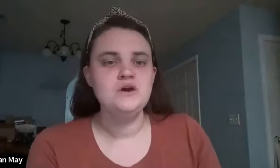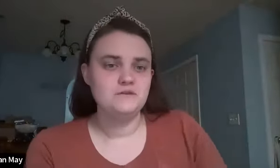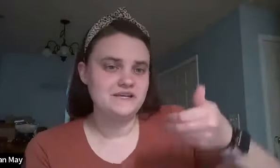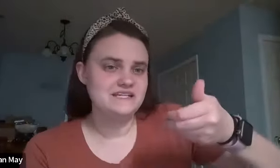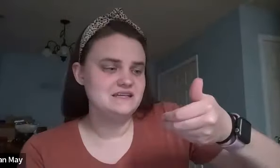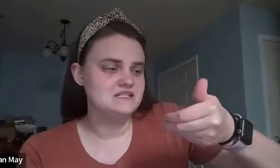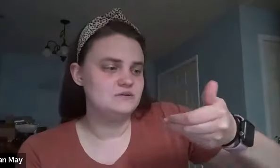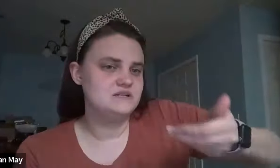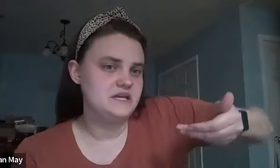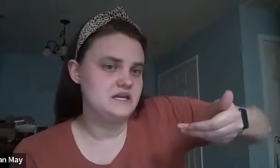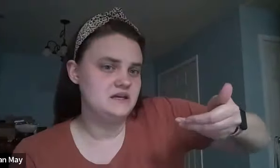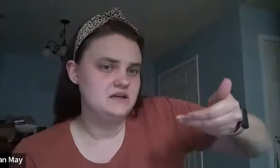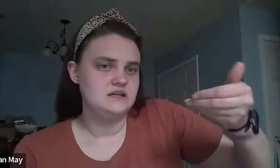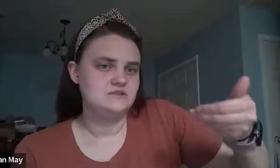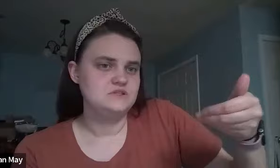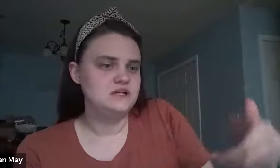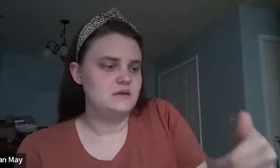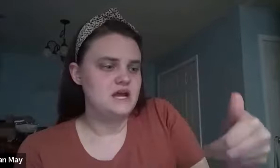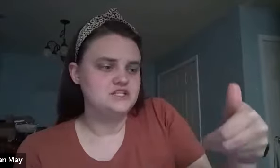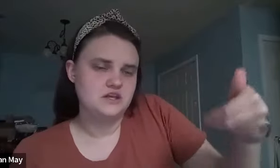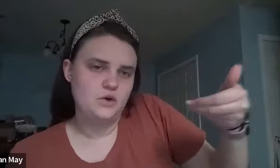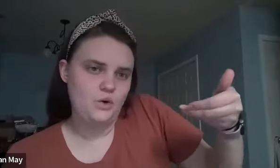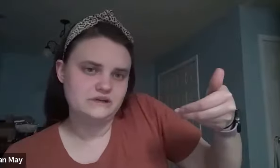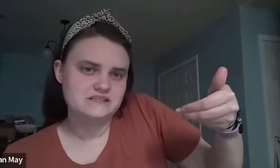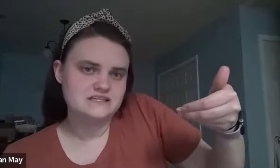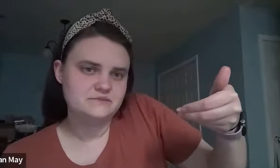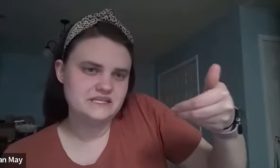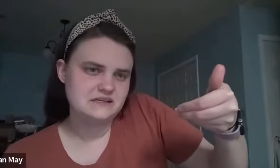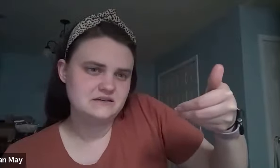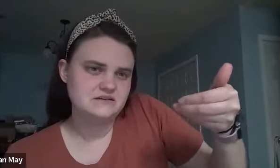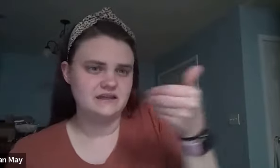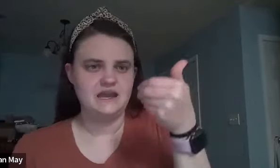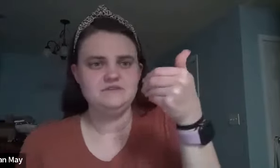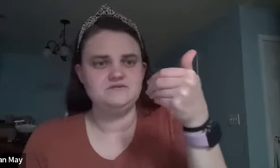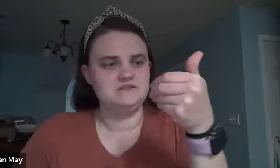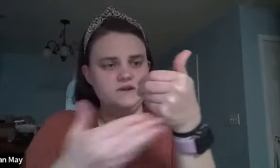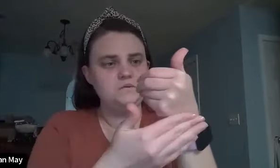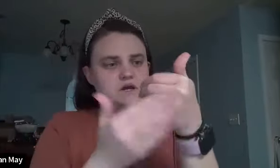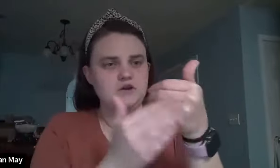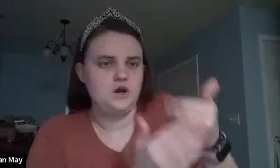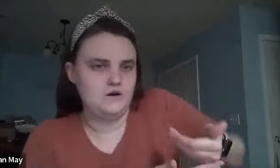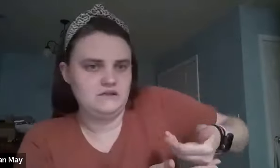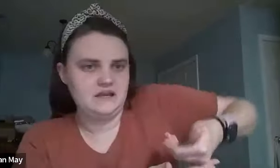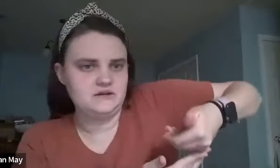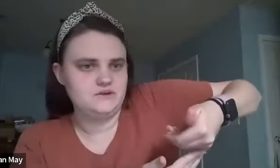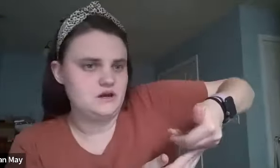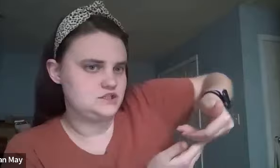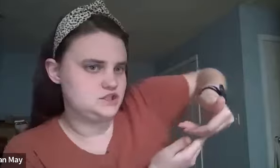for pizza, it's going to be, it's almost like, imagine like you're holding a slice of pizza. Like I have this, it's a very weird curve. Like I don't even know how to show